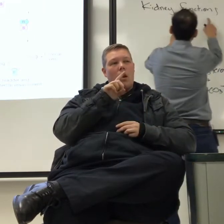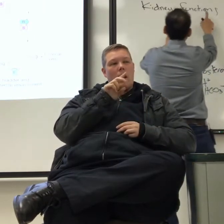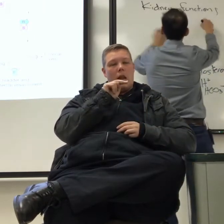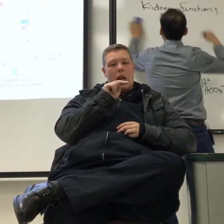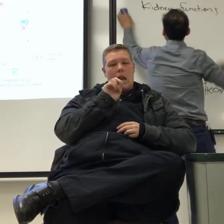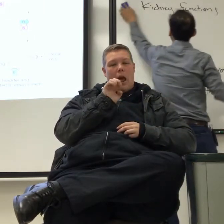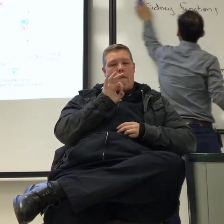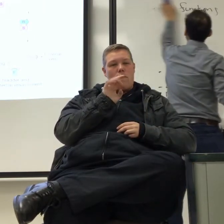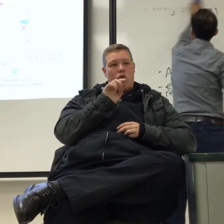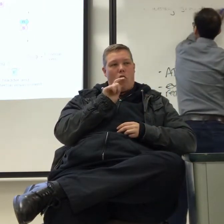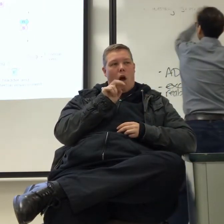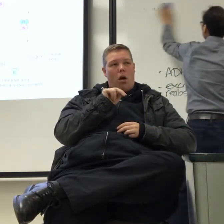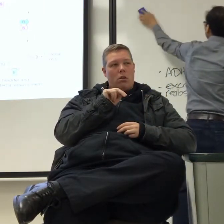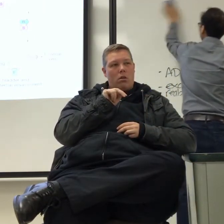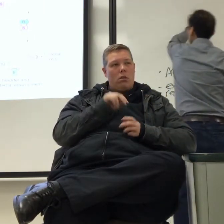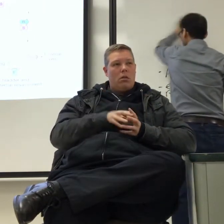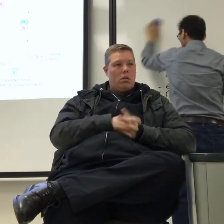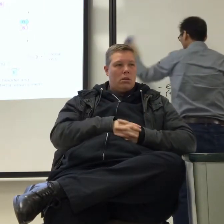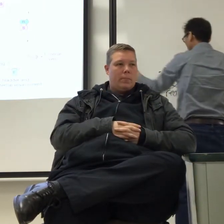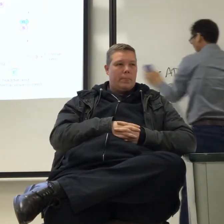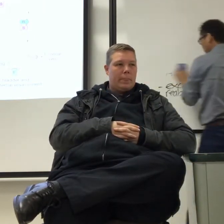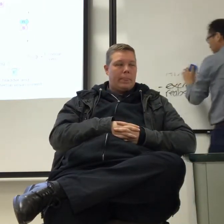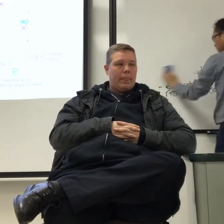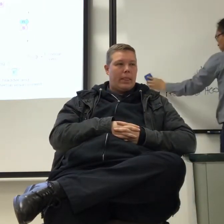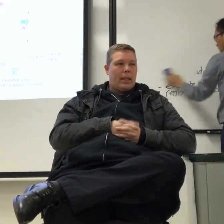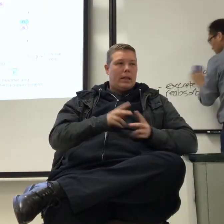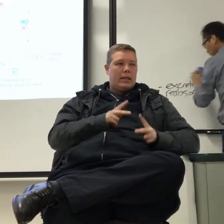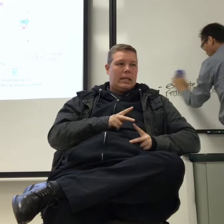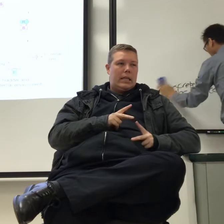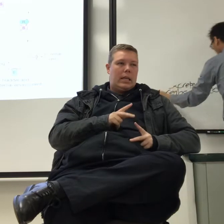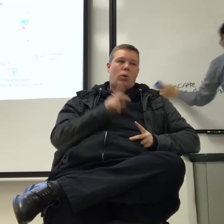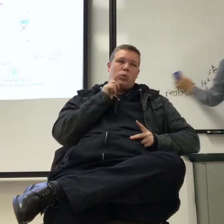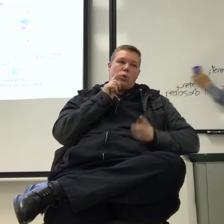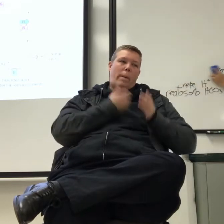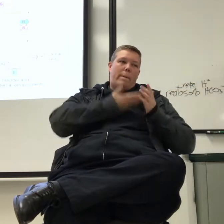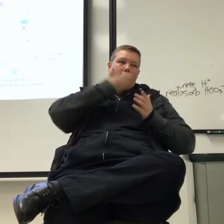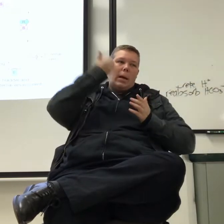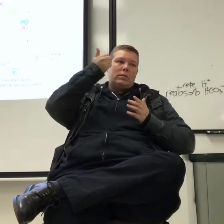Kidney functions can be best understood by studying at the nephron level.